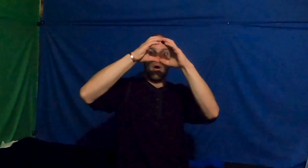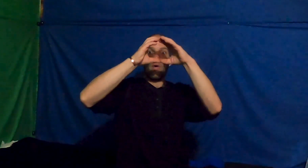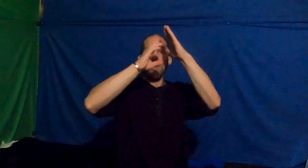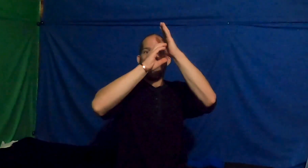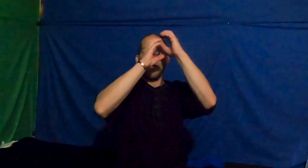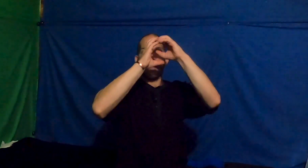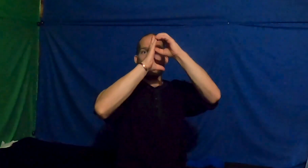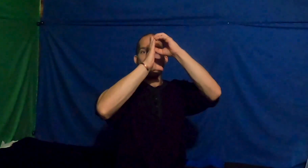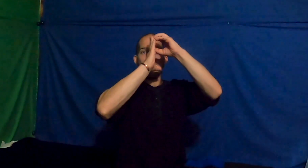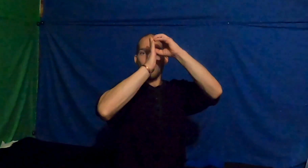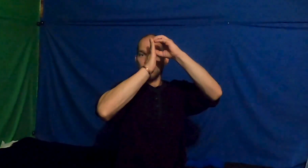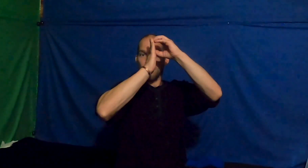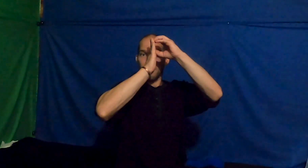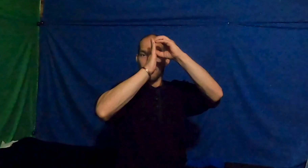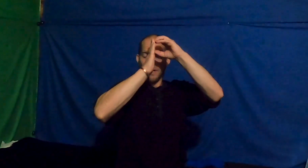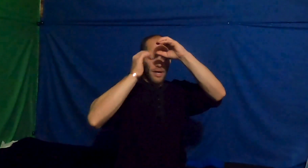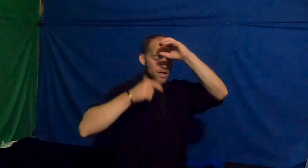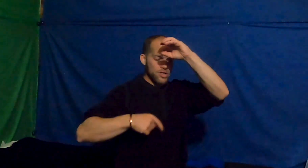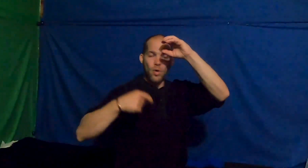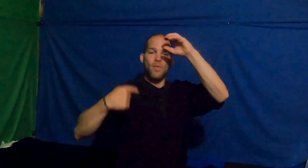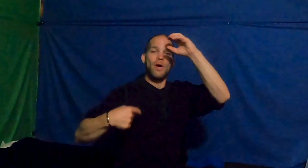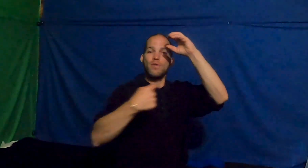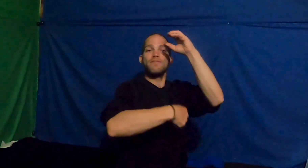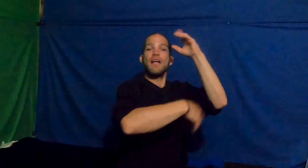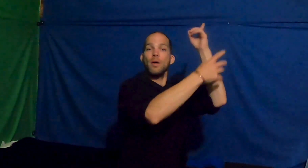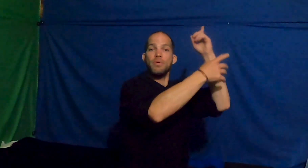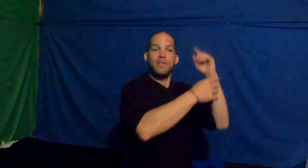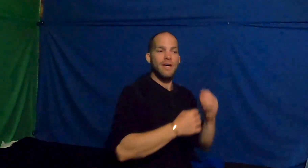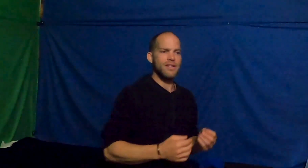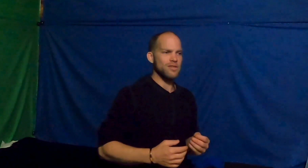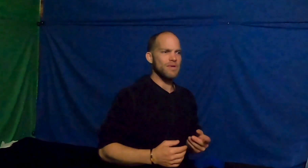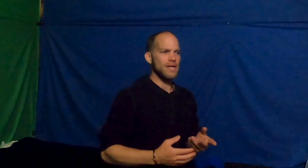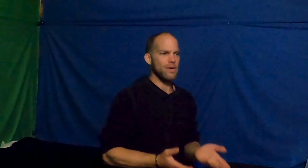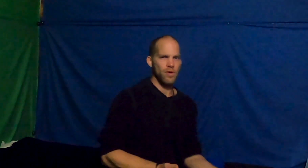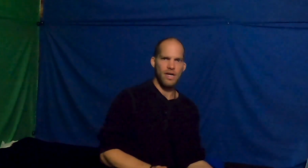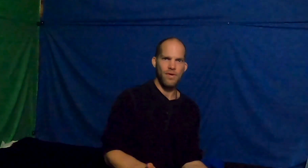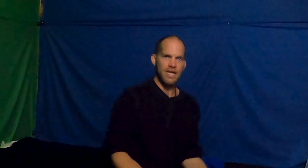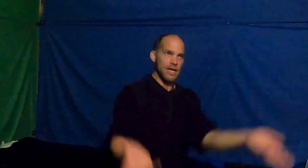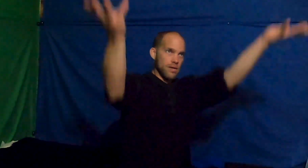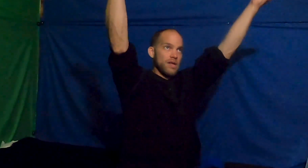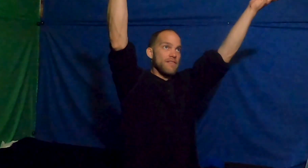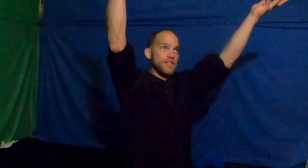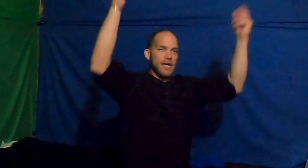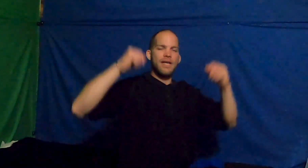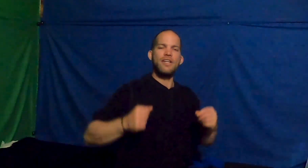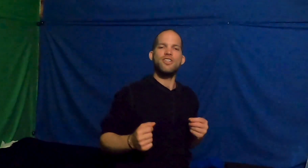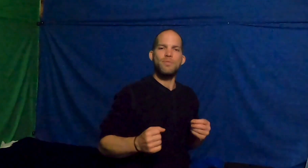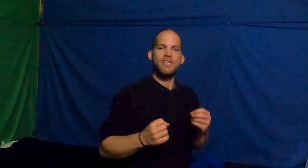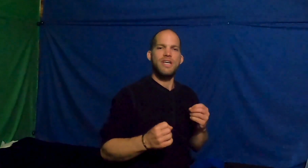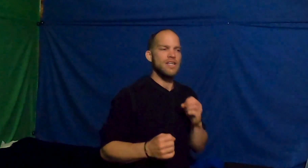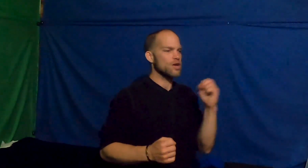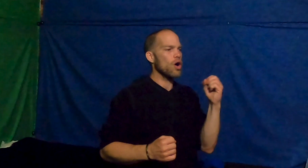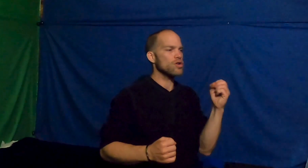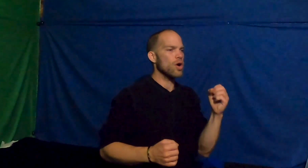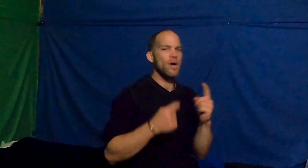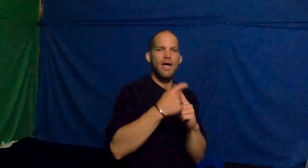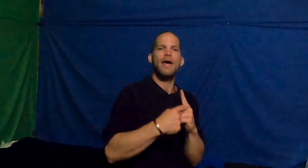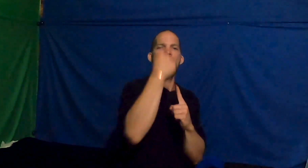O, and then the P goes up here. So when we go develop, that doesn't mean like we're literally lifting it. It just means that it's ongoing in a